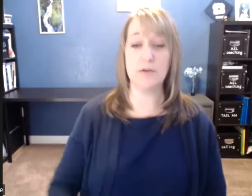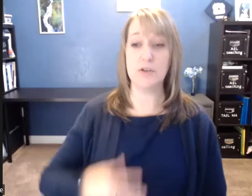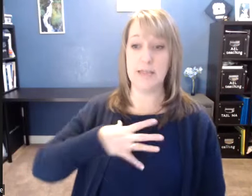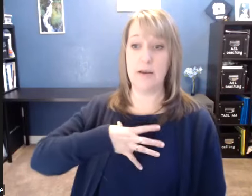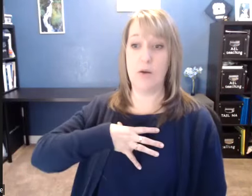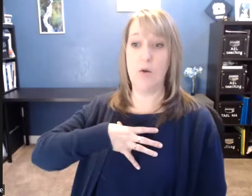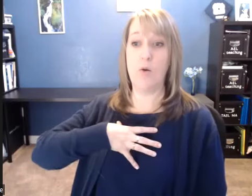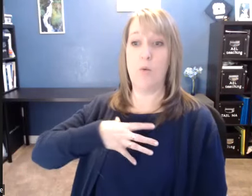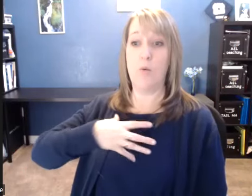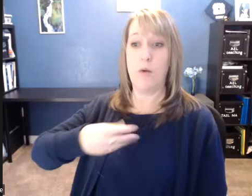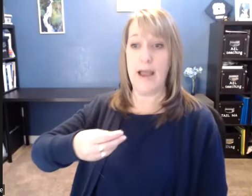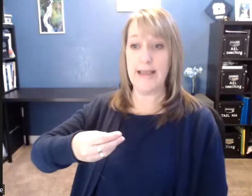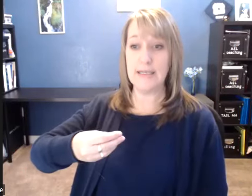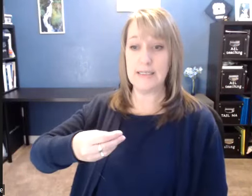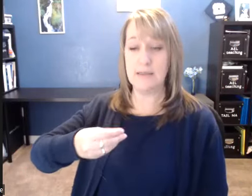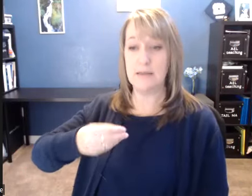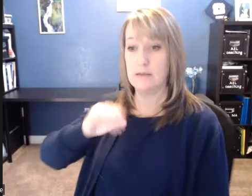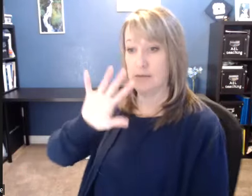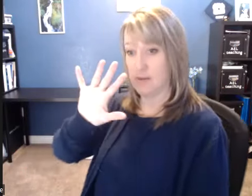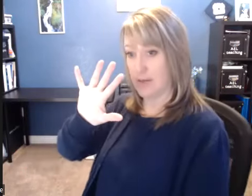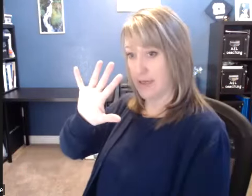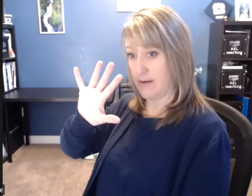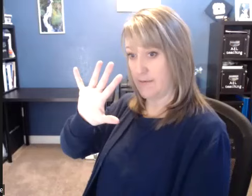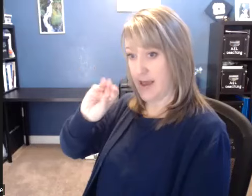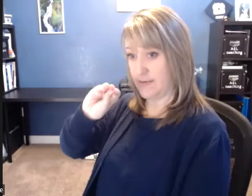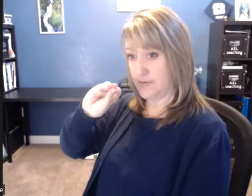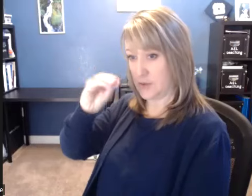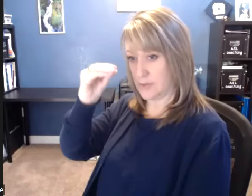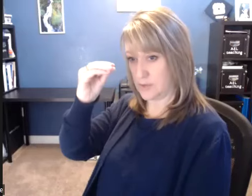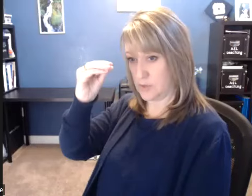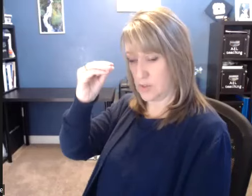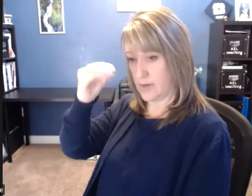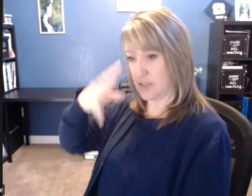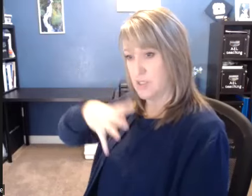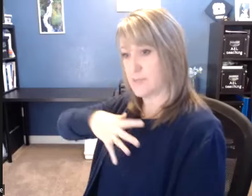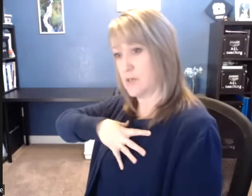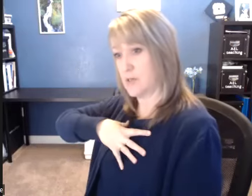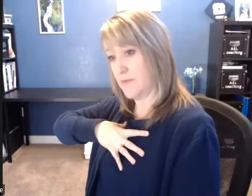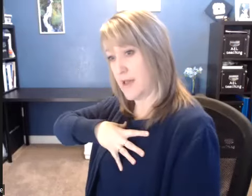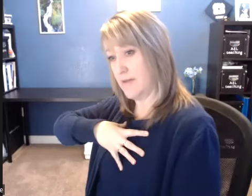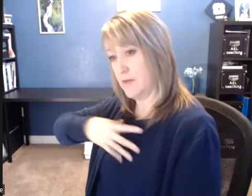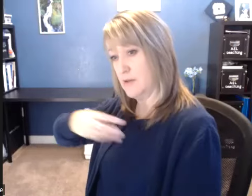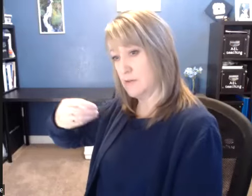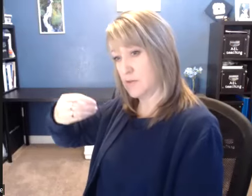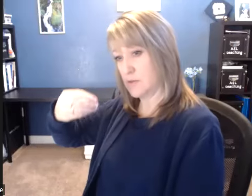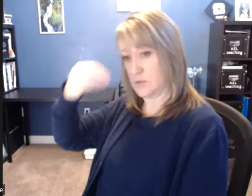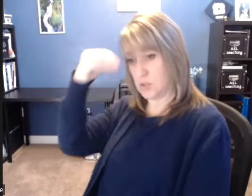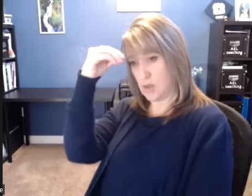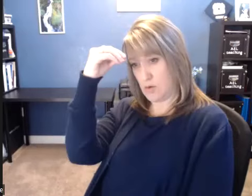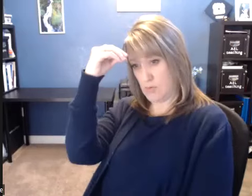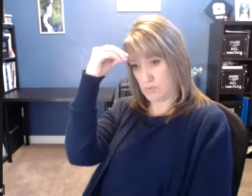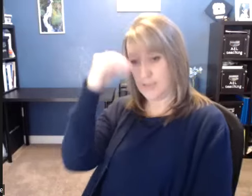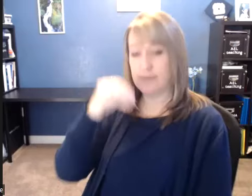you'll sign white. So again, a 5 to a squished O handshake. Start with 5, squished O, right?